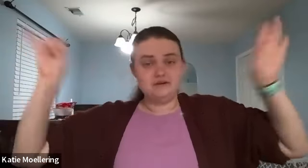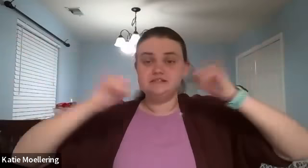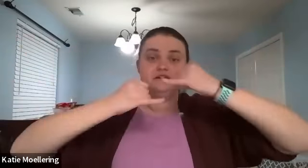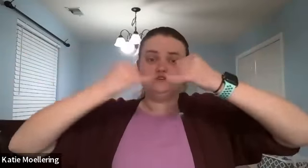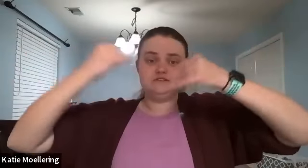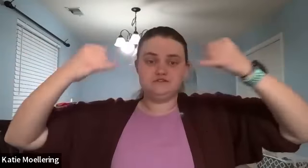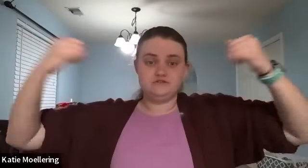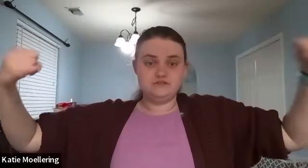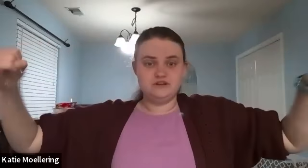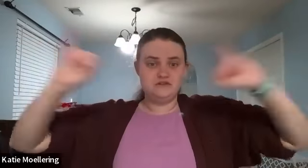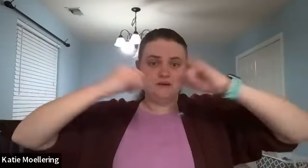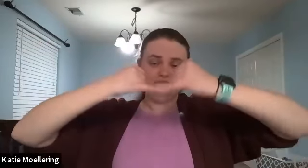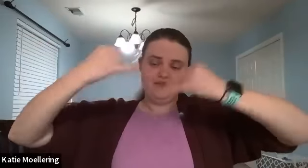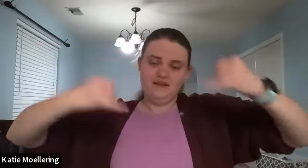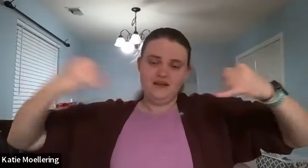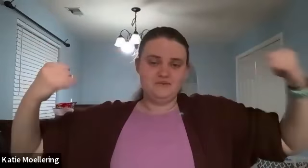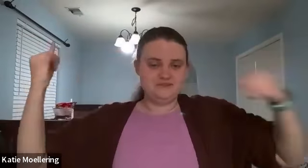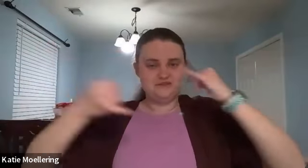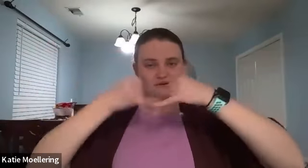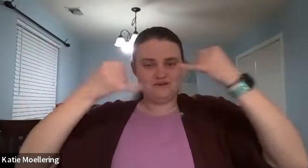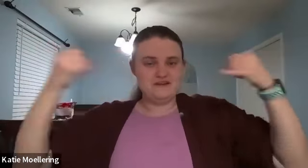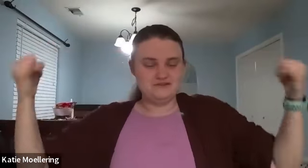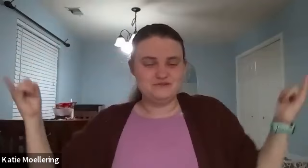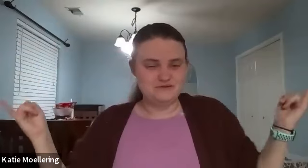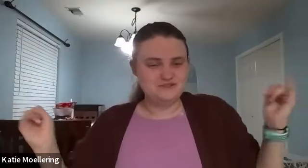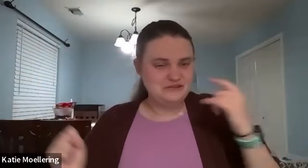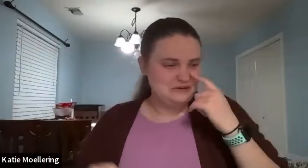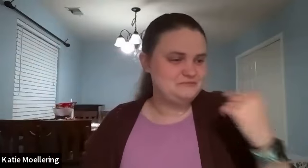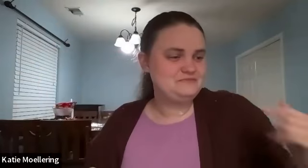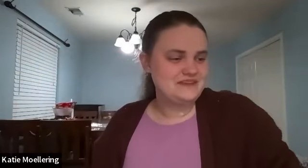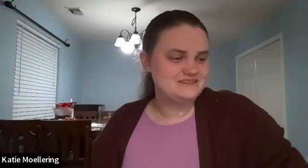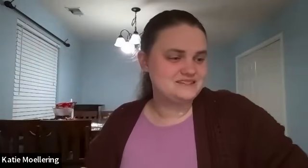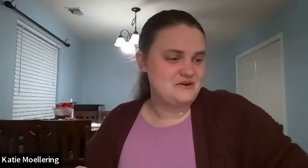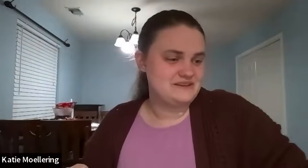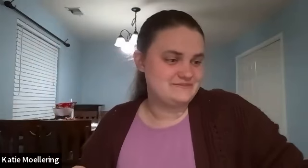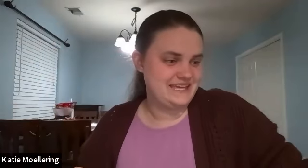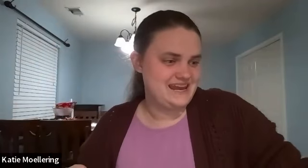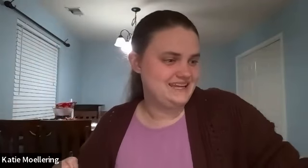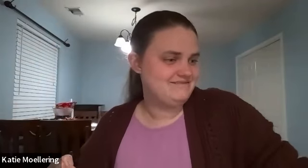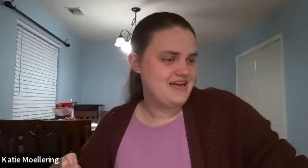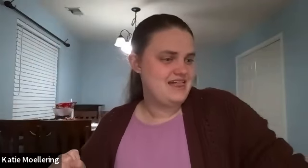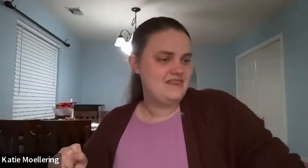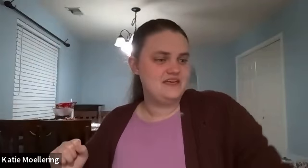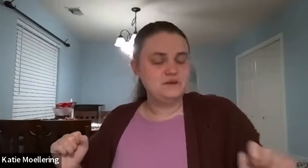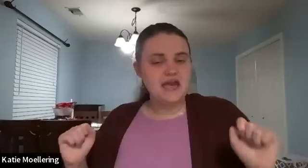Anyways, losing train of thought. This was like one of our favorites. We thought it was so cute. So spaghetti. Then we